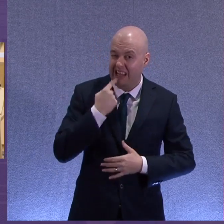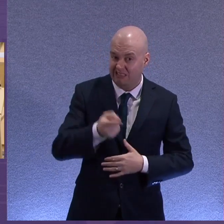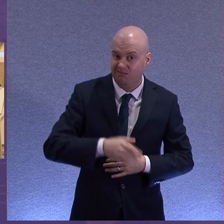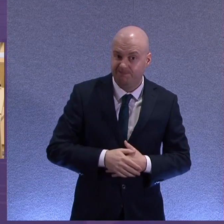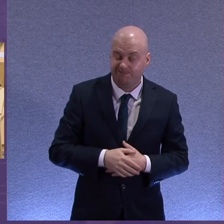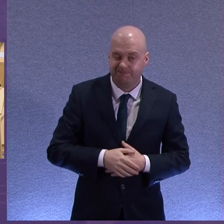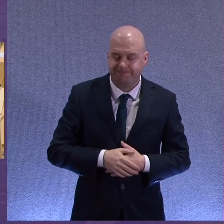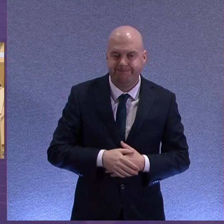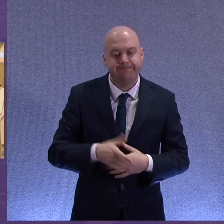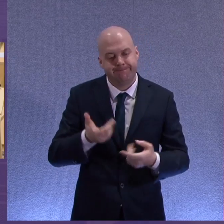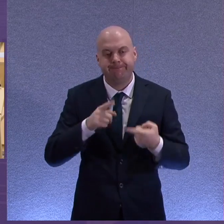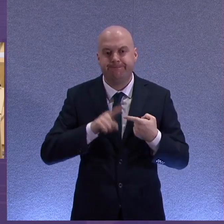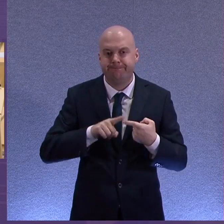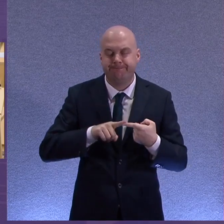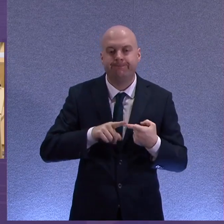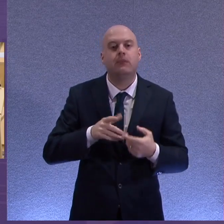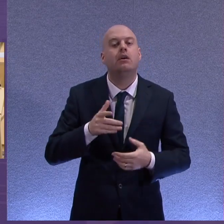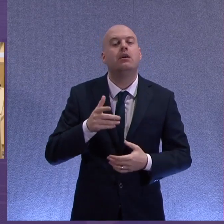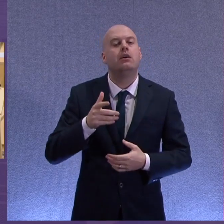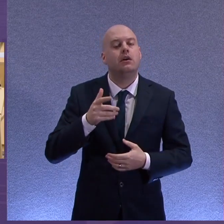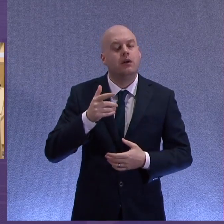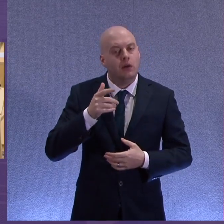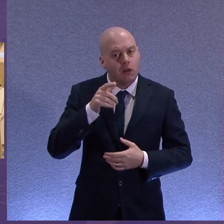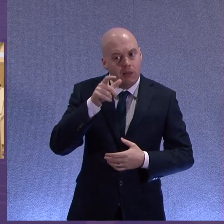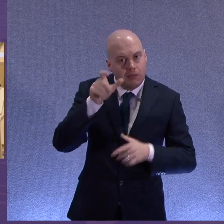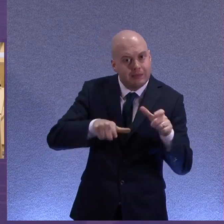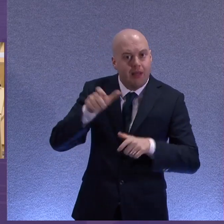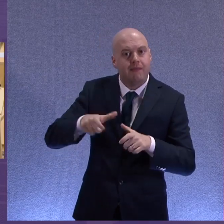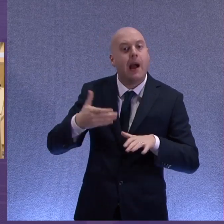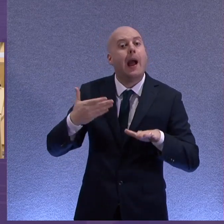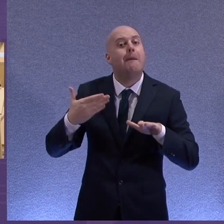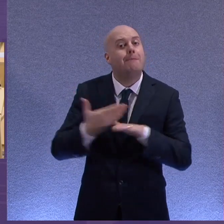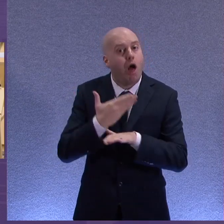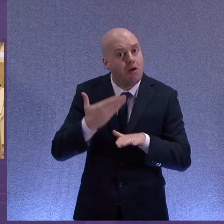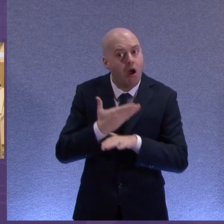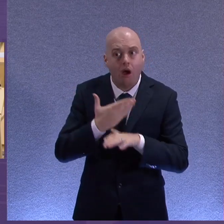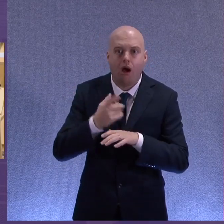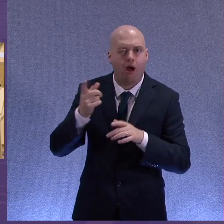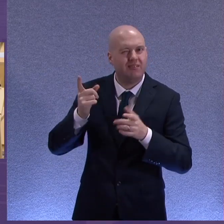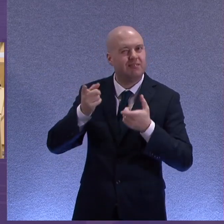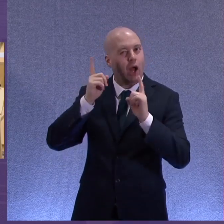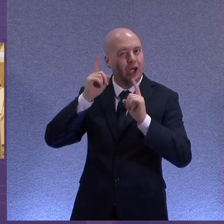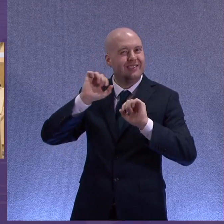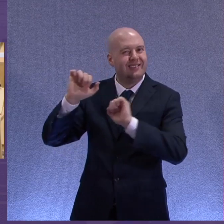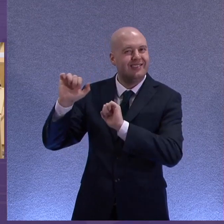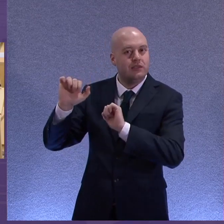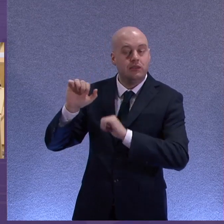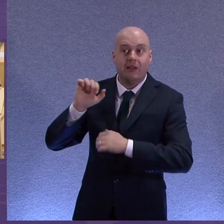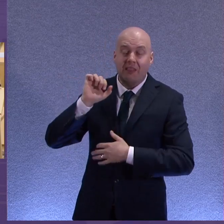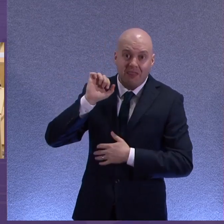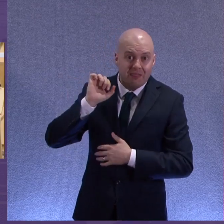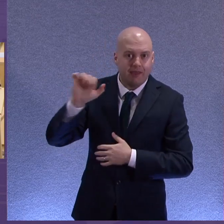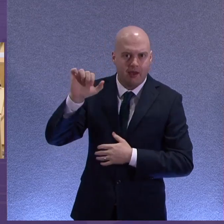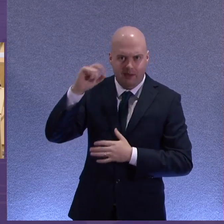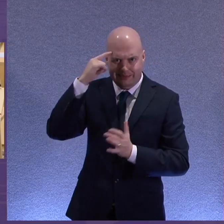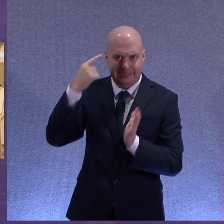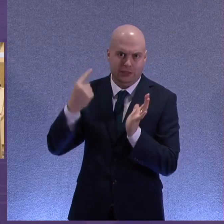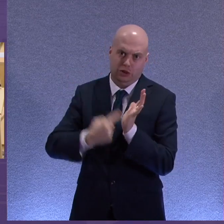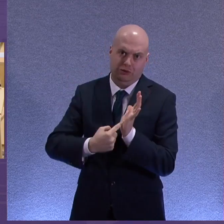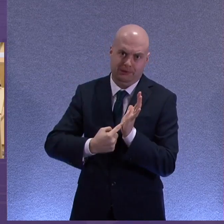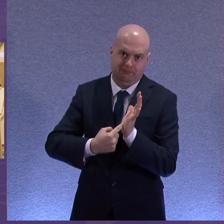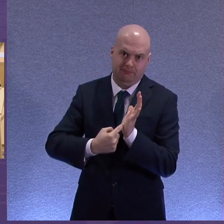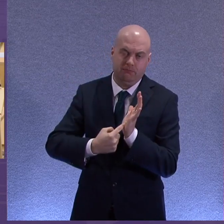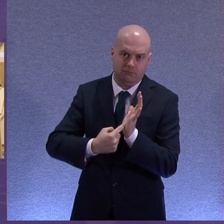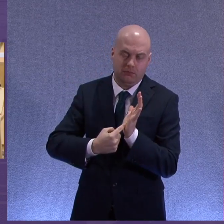firstly, I want to stress that it is employers who should be making these decisions. It should not be up to employees to anguish over whether